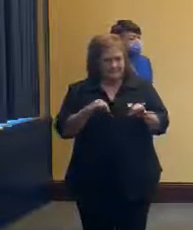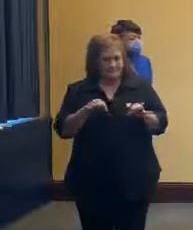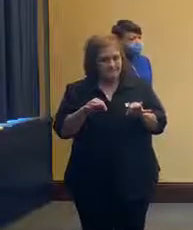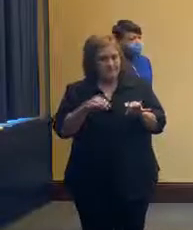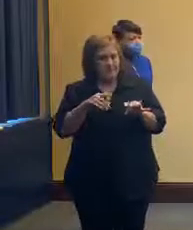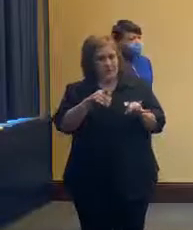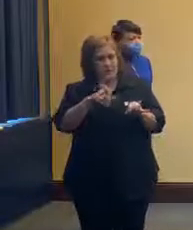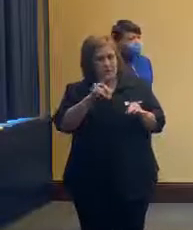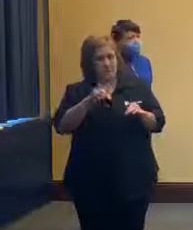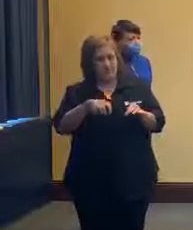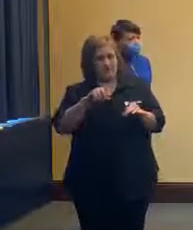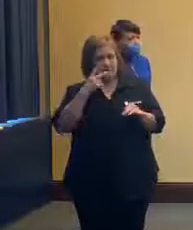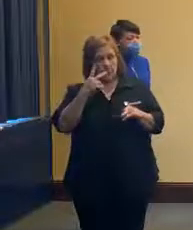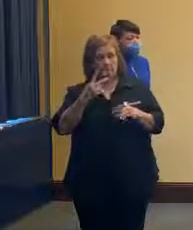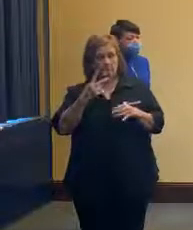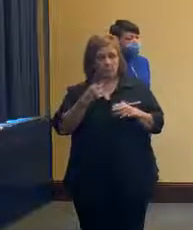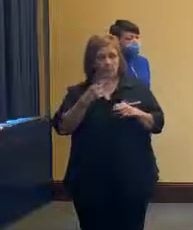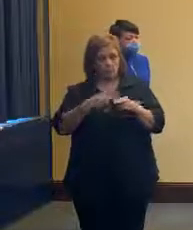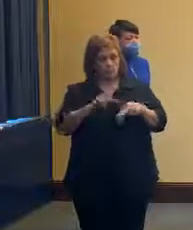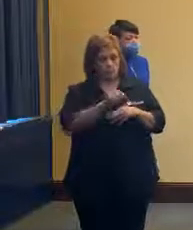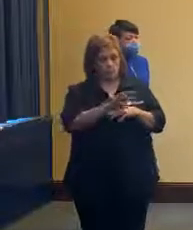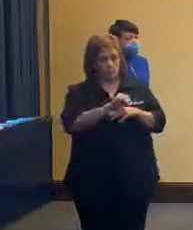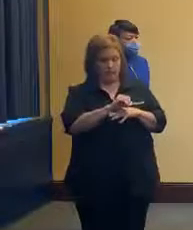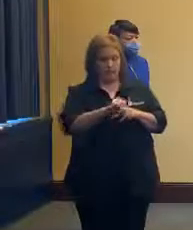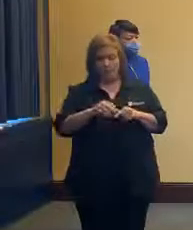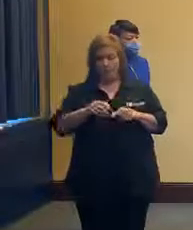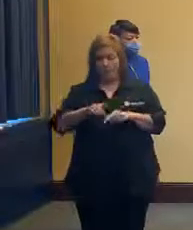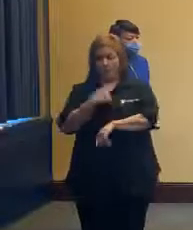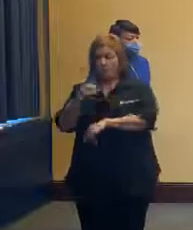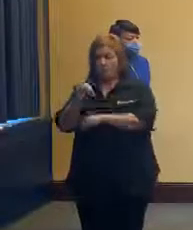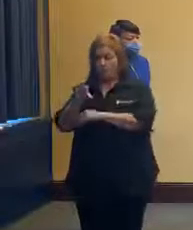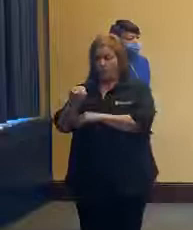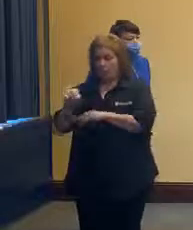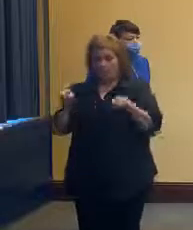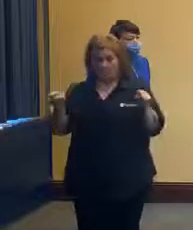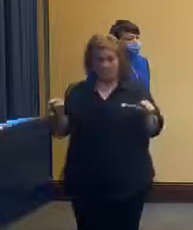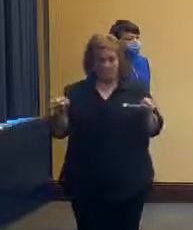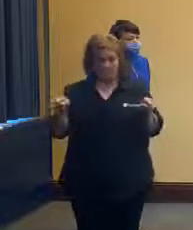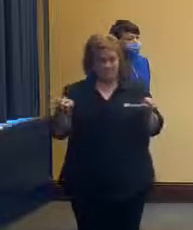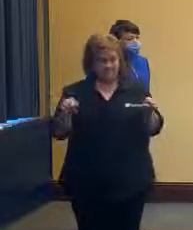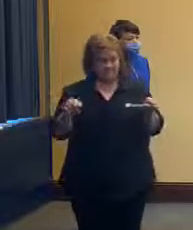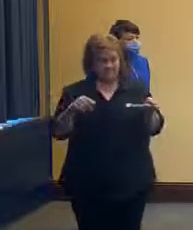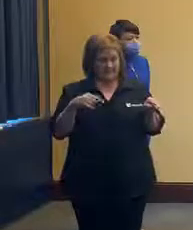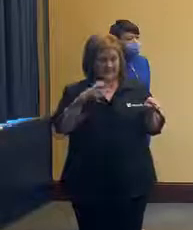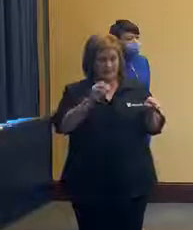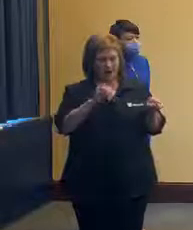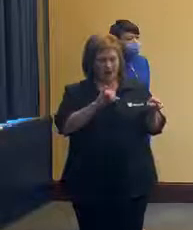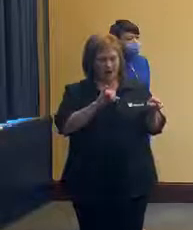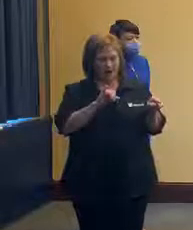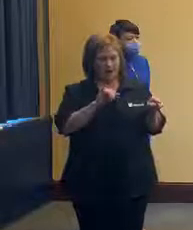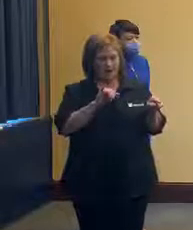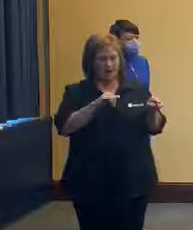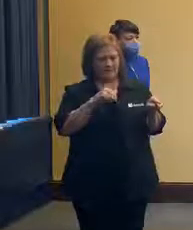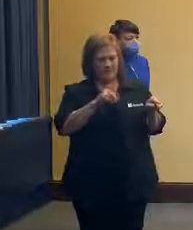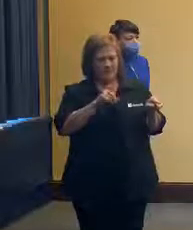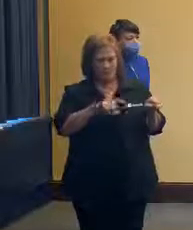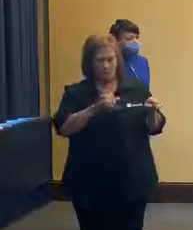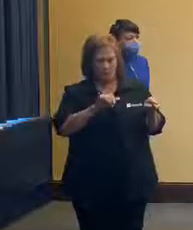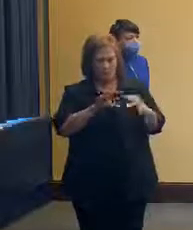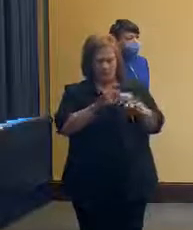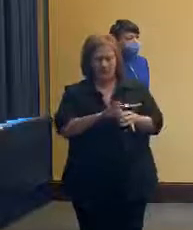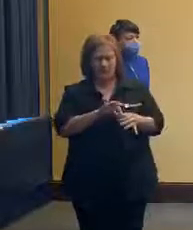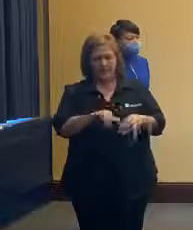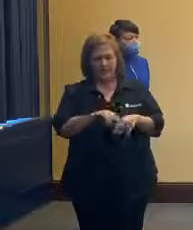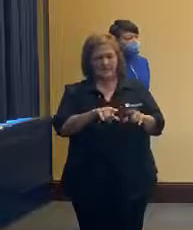you have to look short and long term, and I'll also bring in a little bit of the COI because I think this is a question also related to